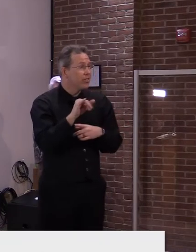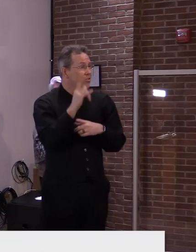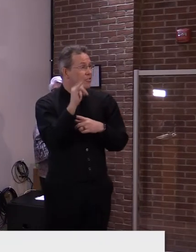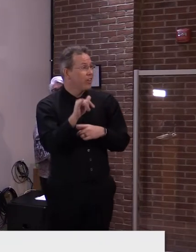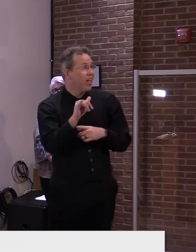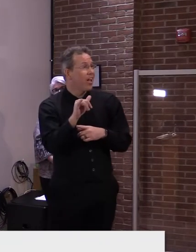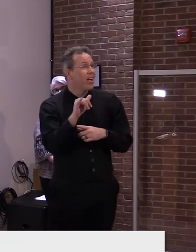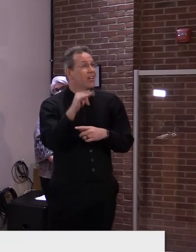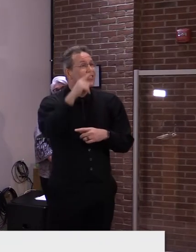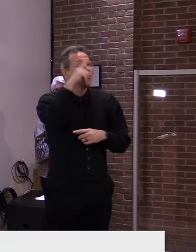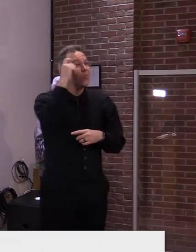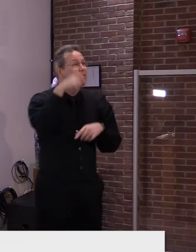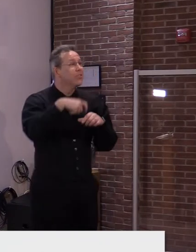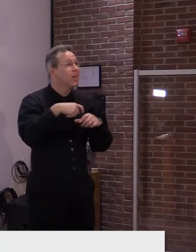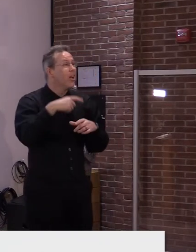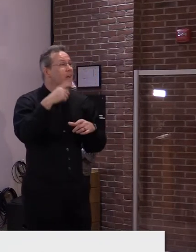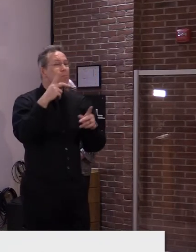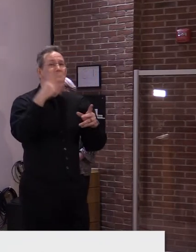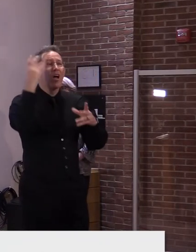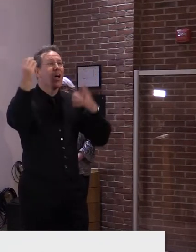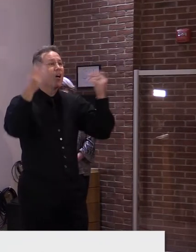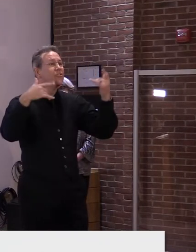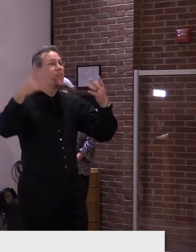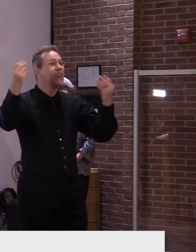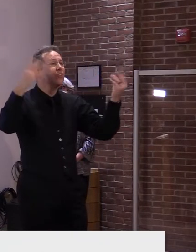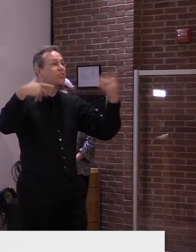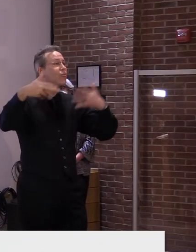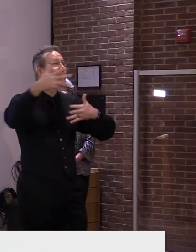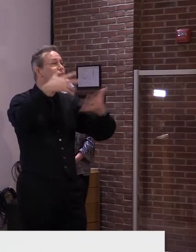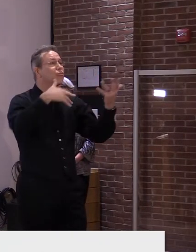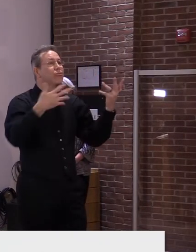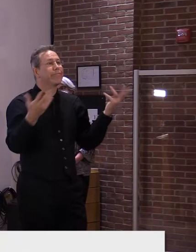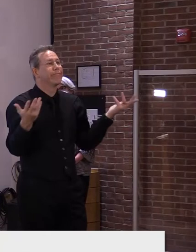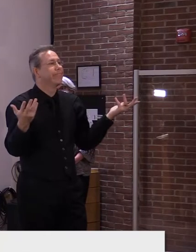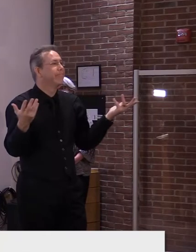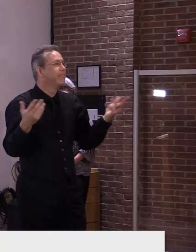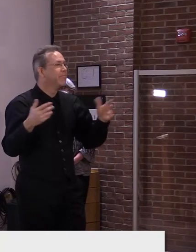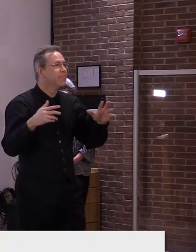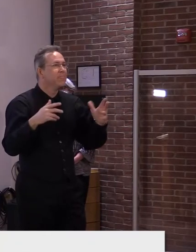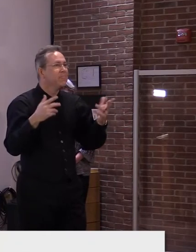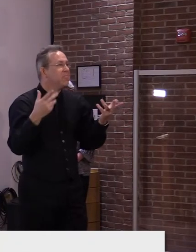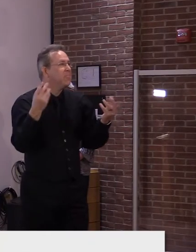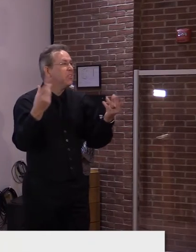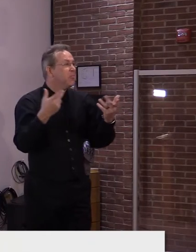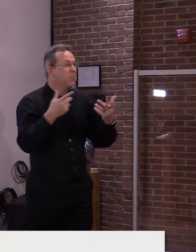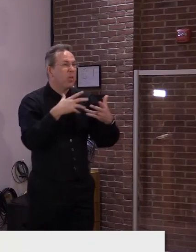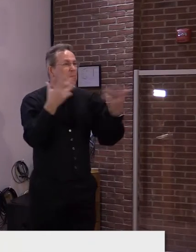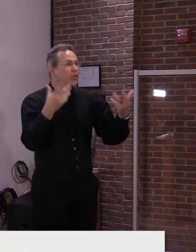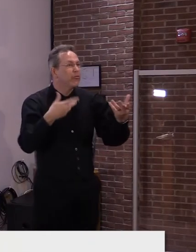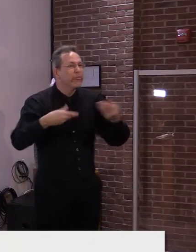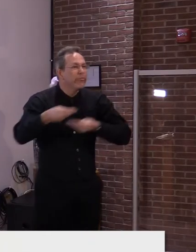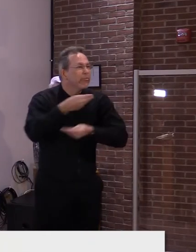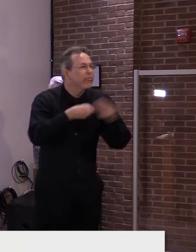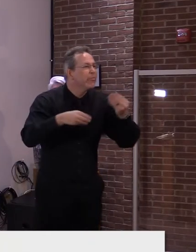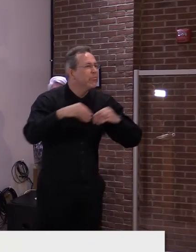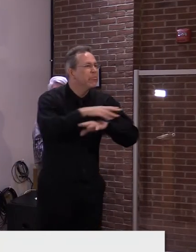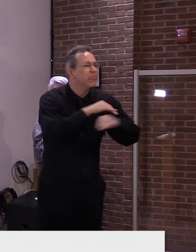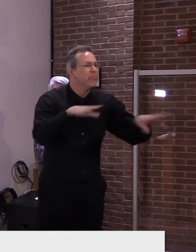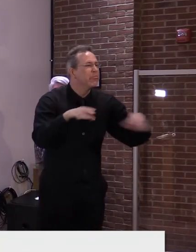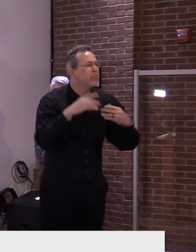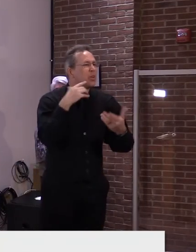more, and we don't see a lot of viral transmission in the outdoor settings generally. That's been one